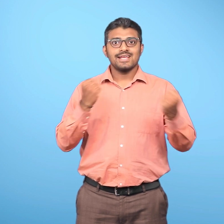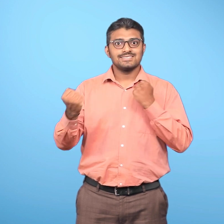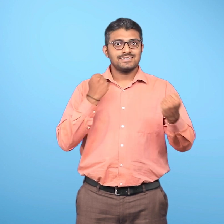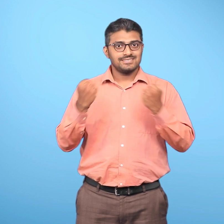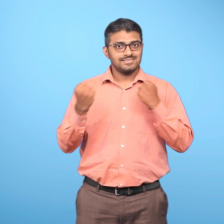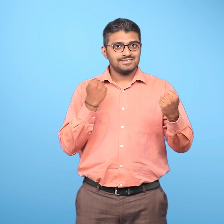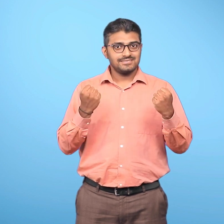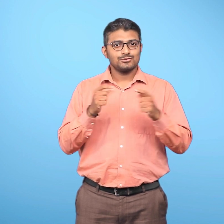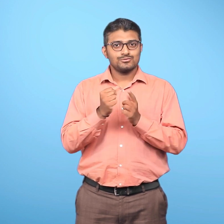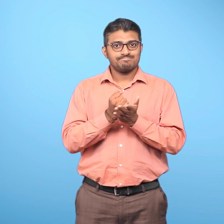Exercises.